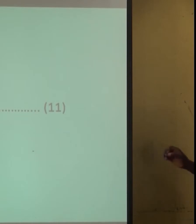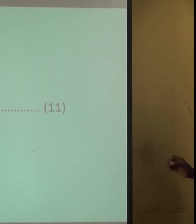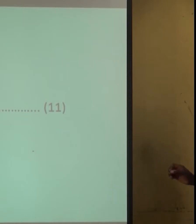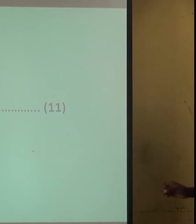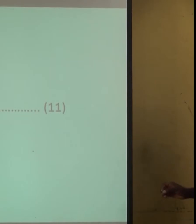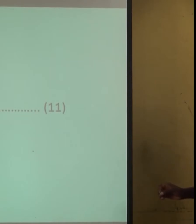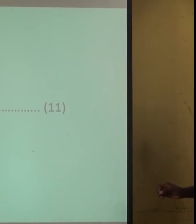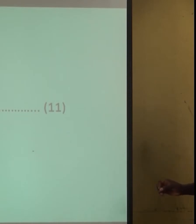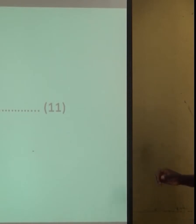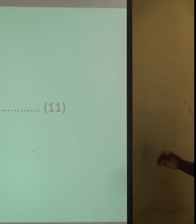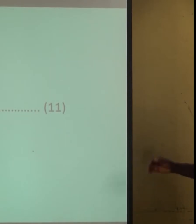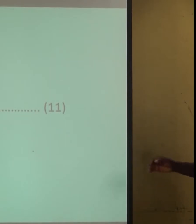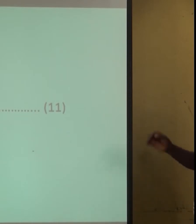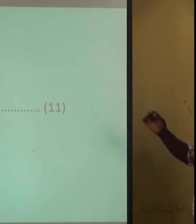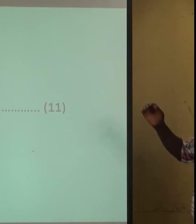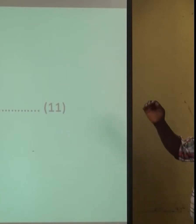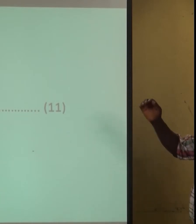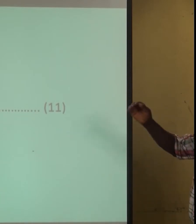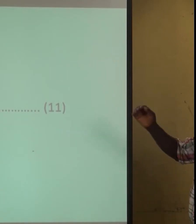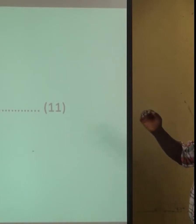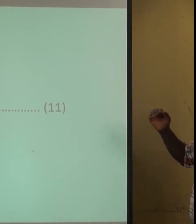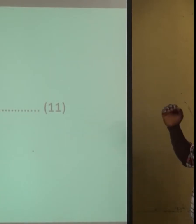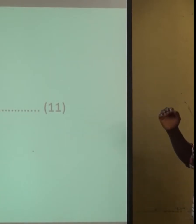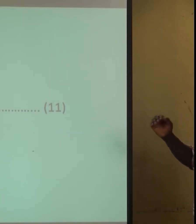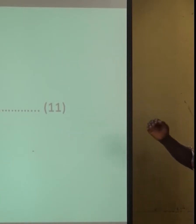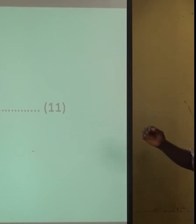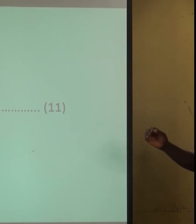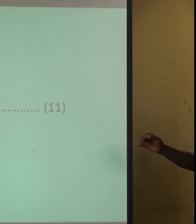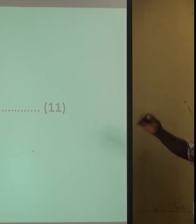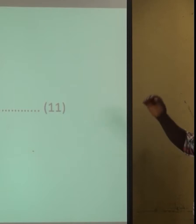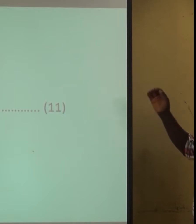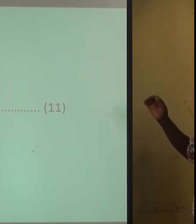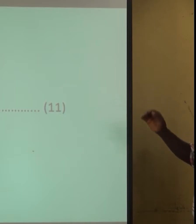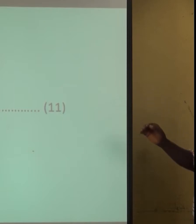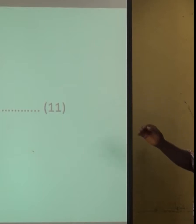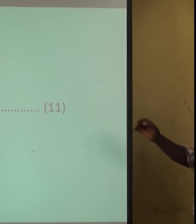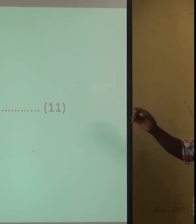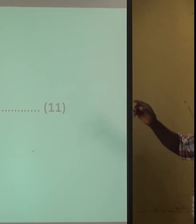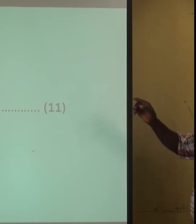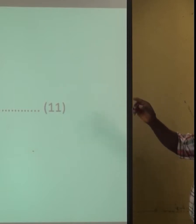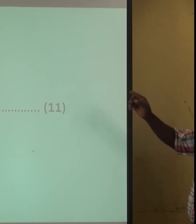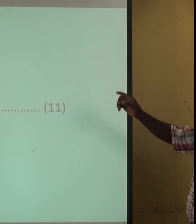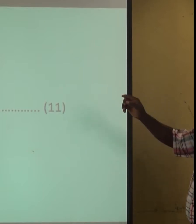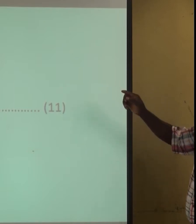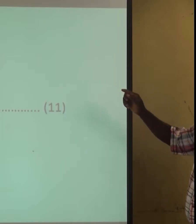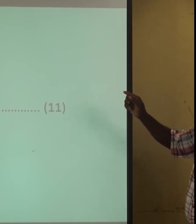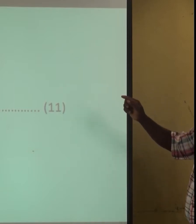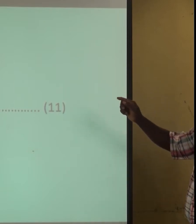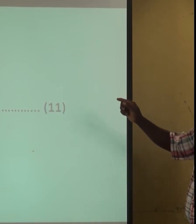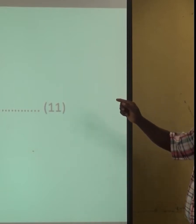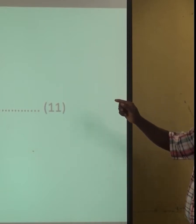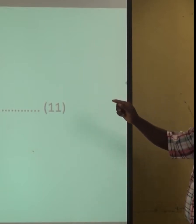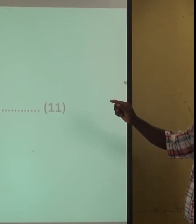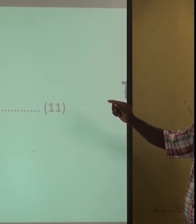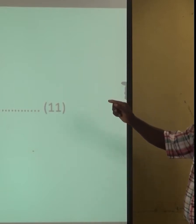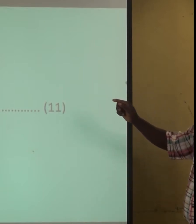into equation 9, we will have V subscript E to be equals to square root of 2 times capital